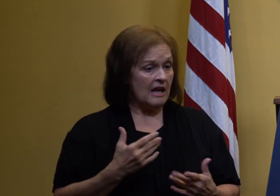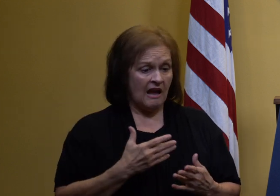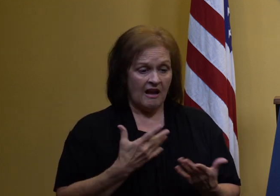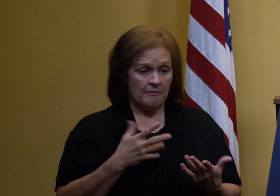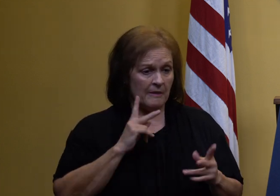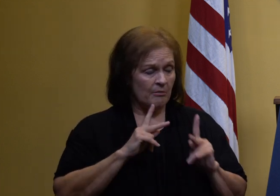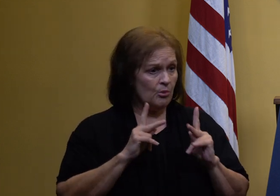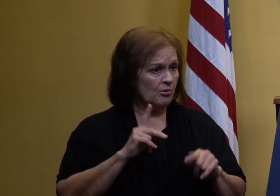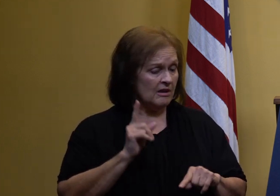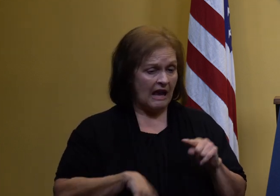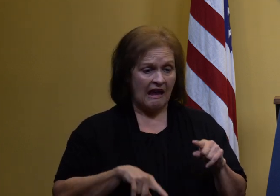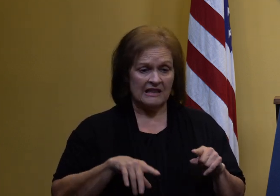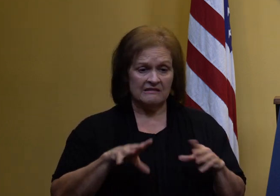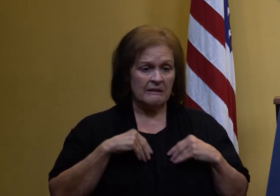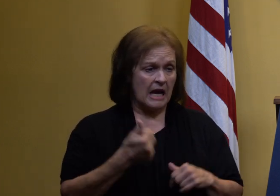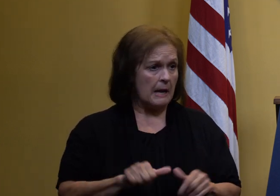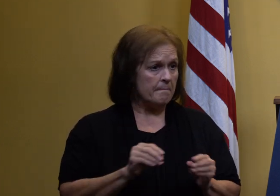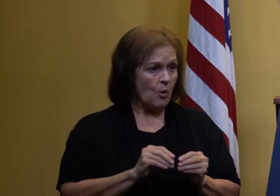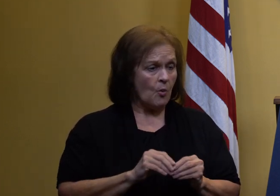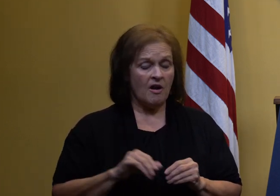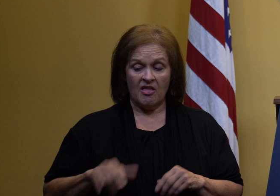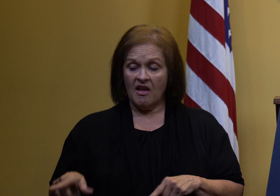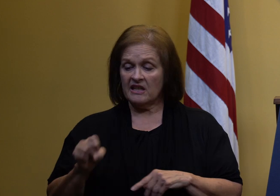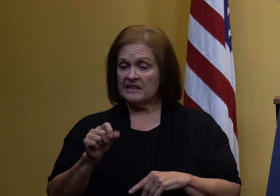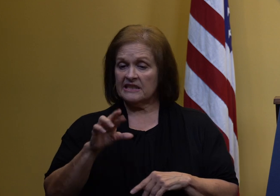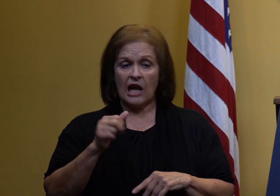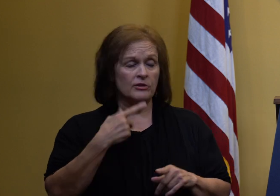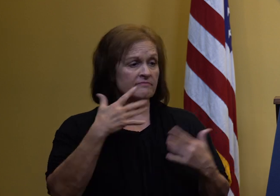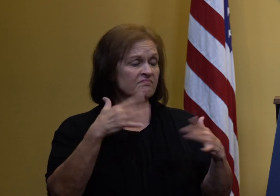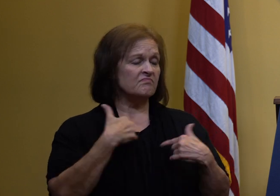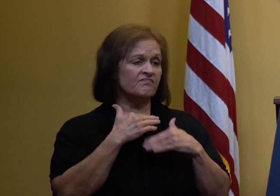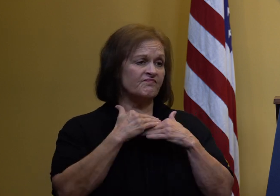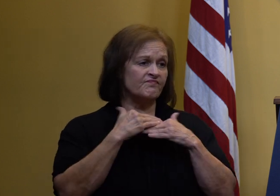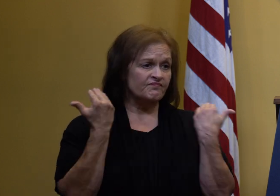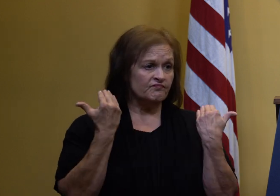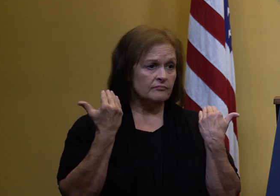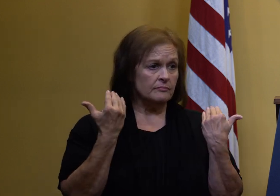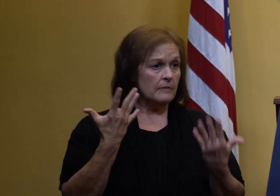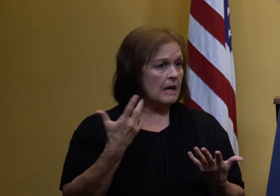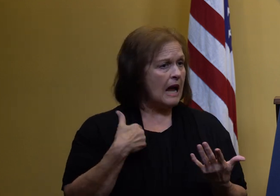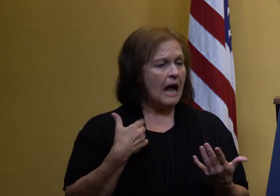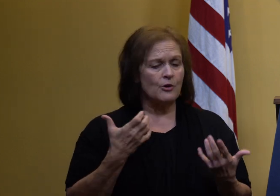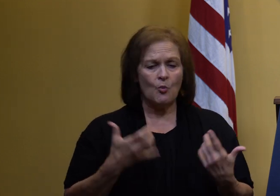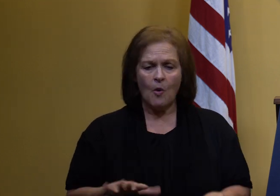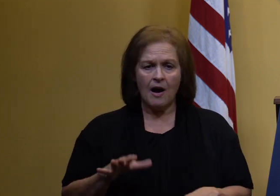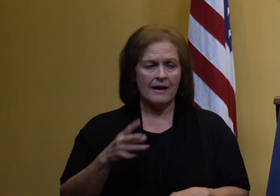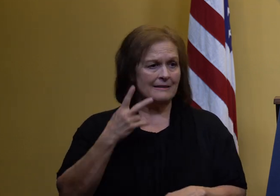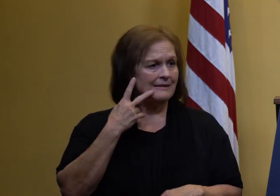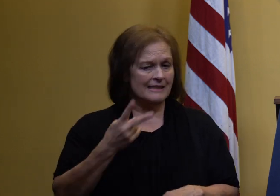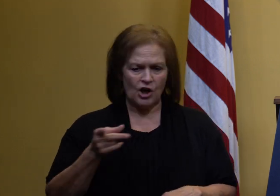much. She's one of them. Someone that I definitely do not want to see